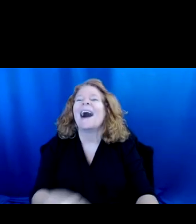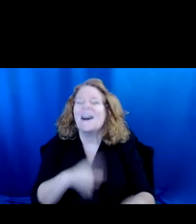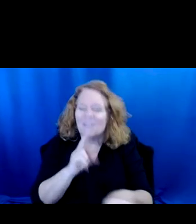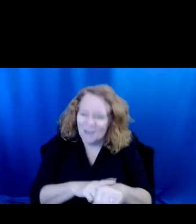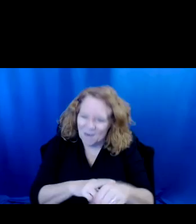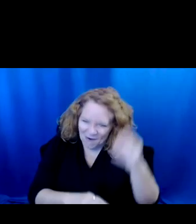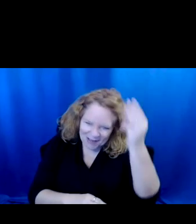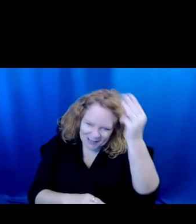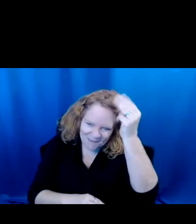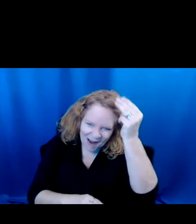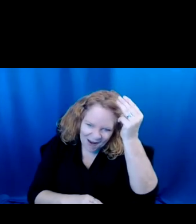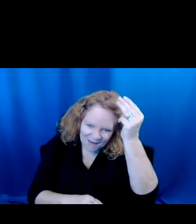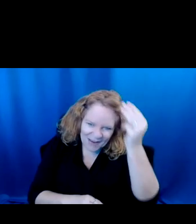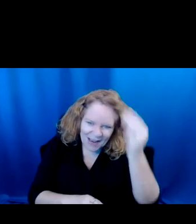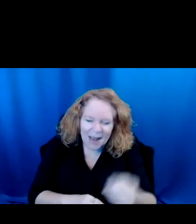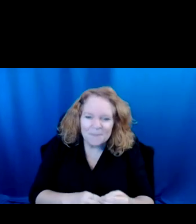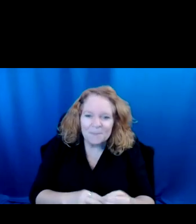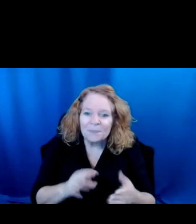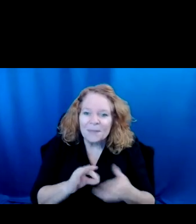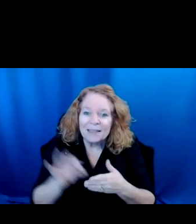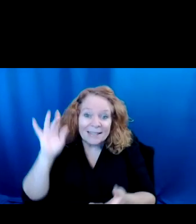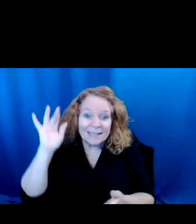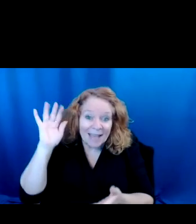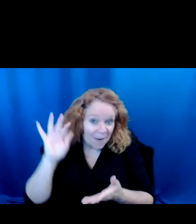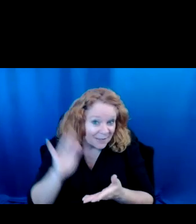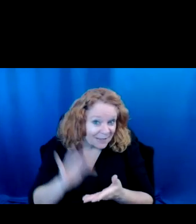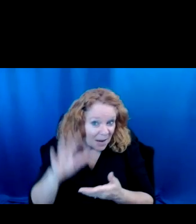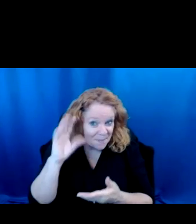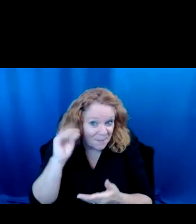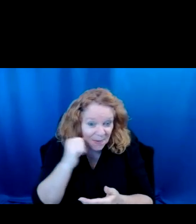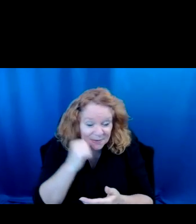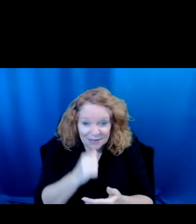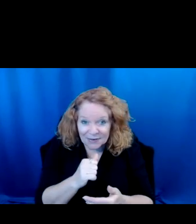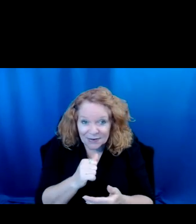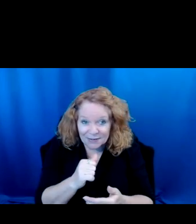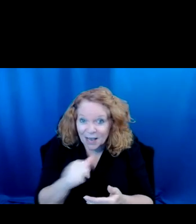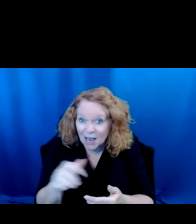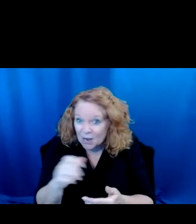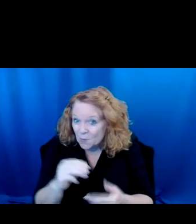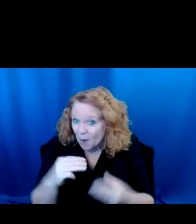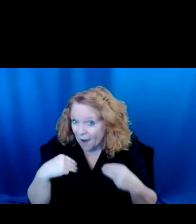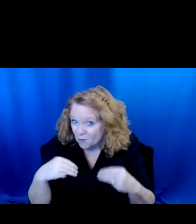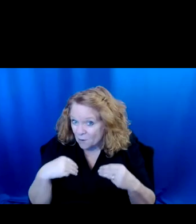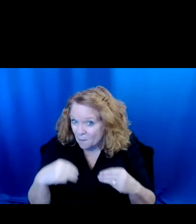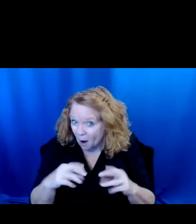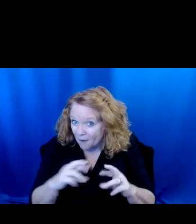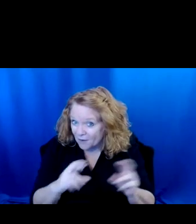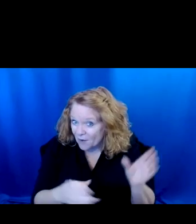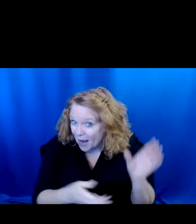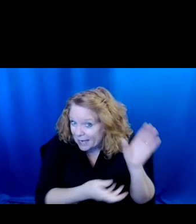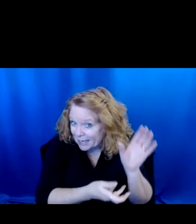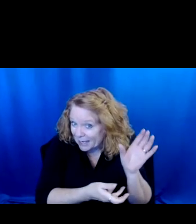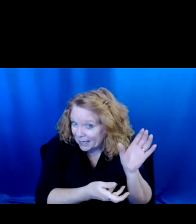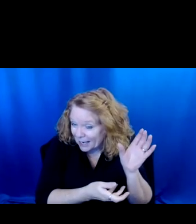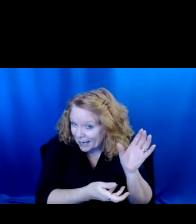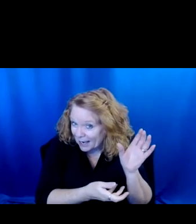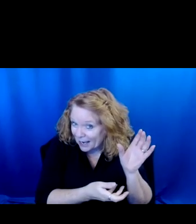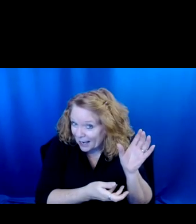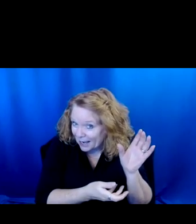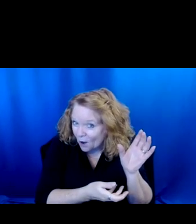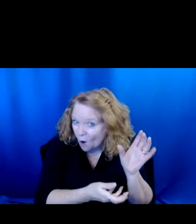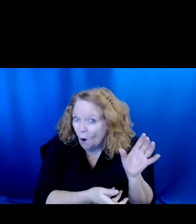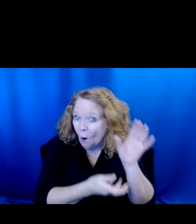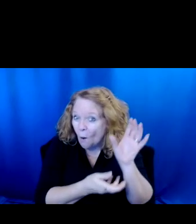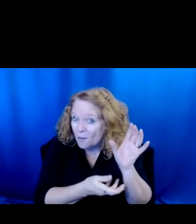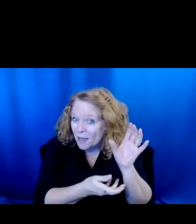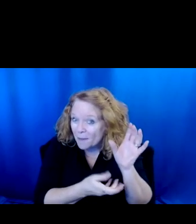hello. Let's count it down. Boys and girls, have you got your Marvin ready? Find your Marvin and hold him